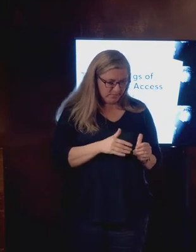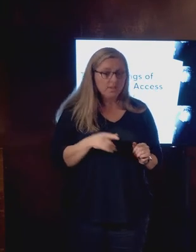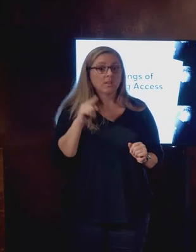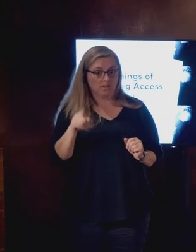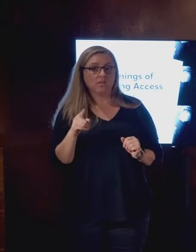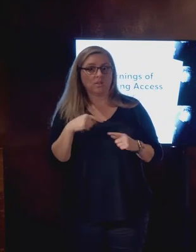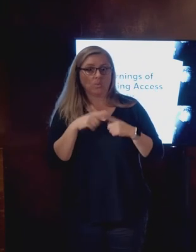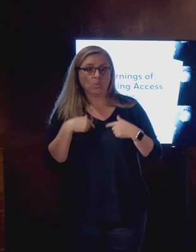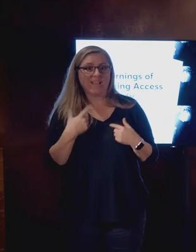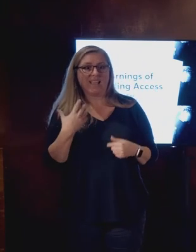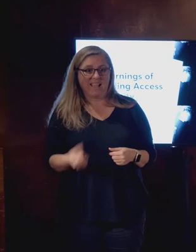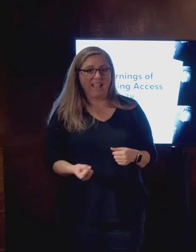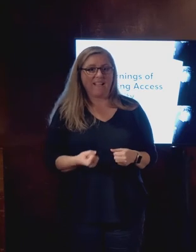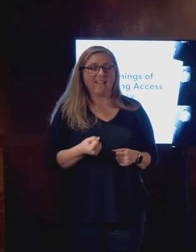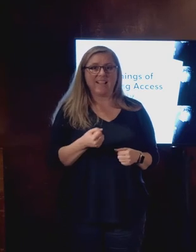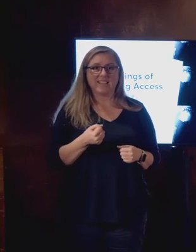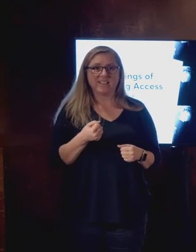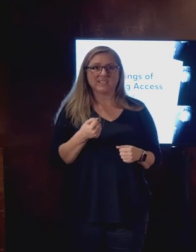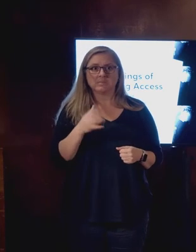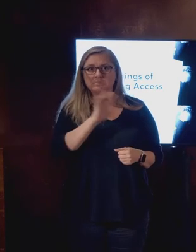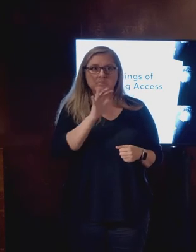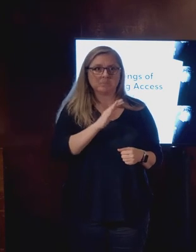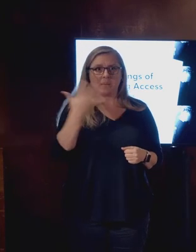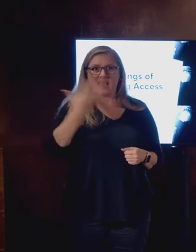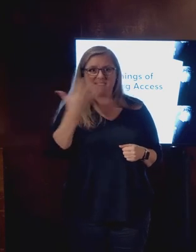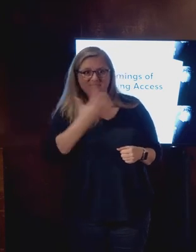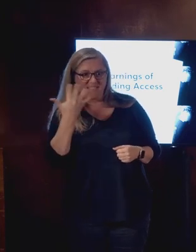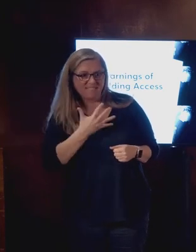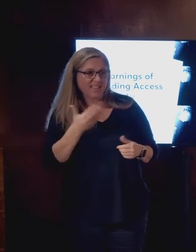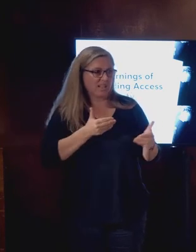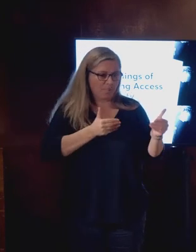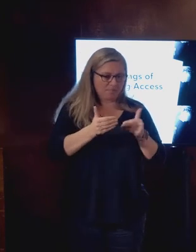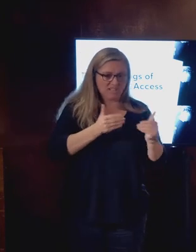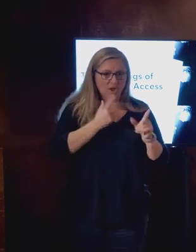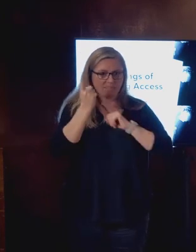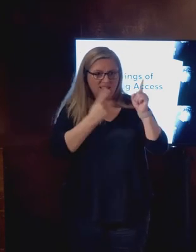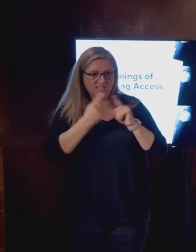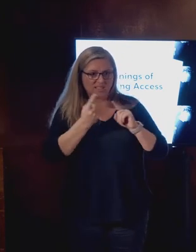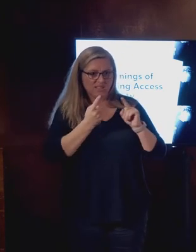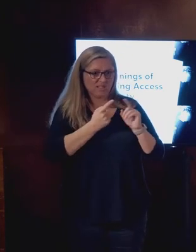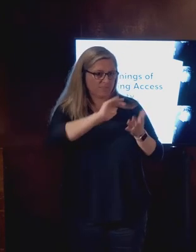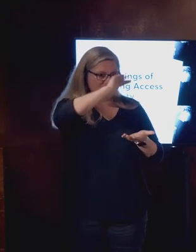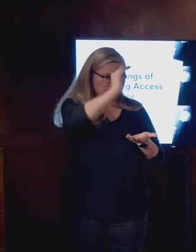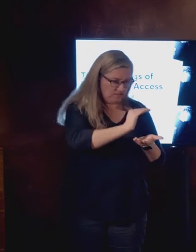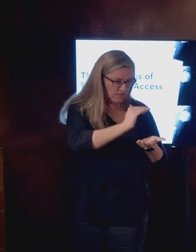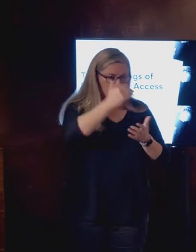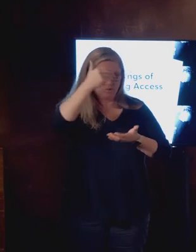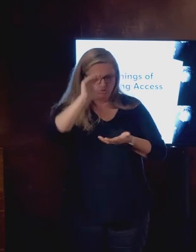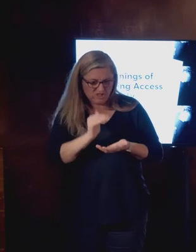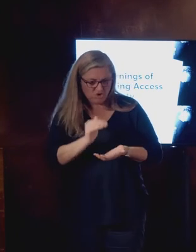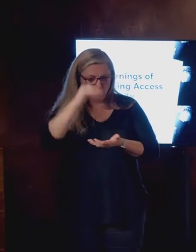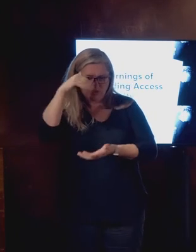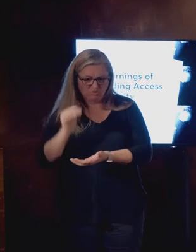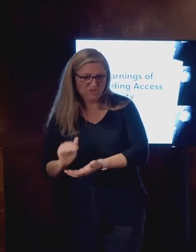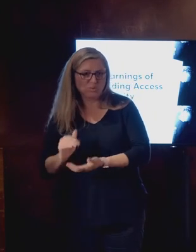Selene, we probably had about 15 budget meetings where we have to keep going back in, reducing fees, reducing this,